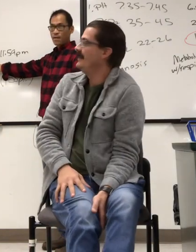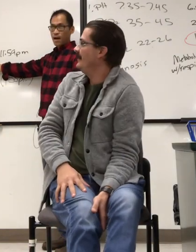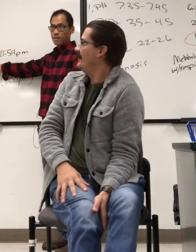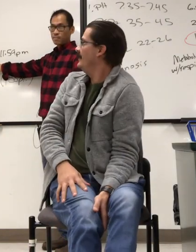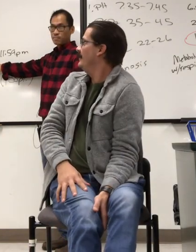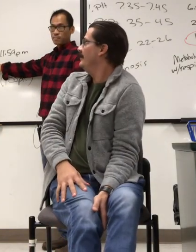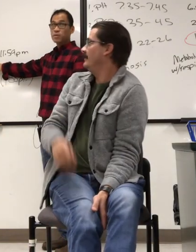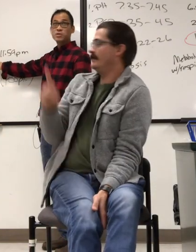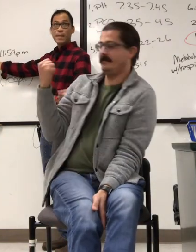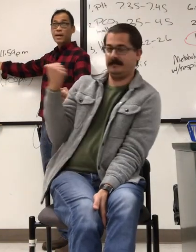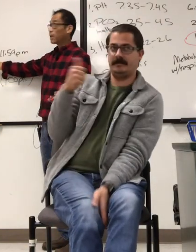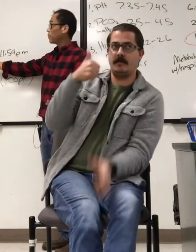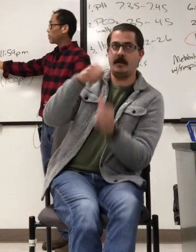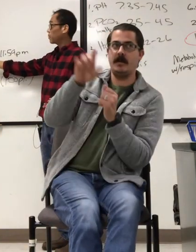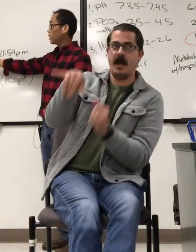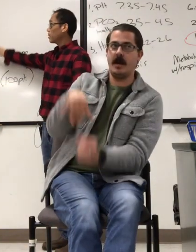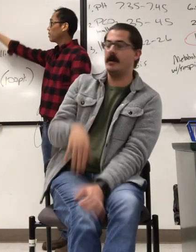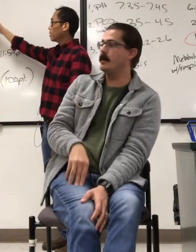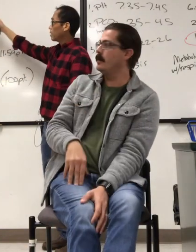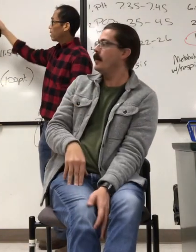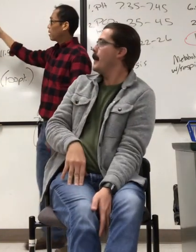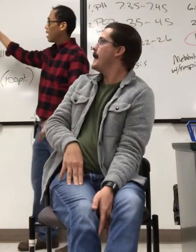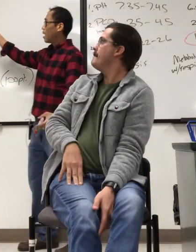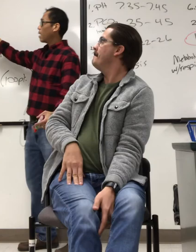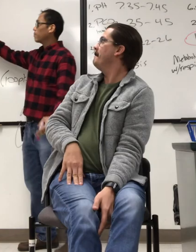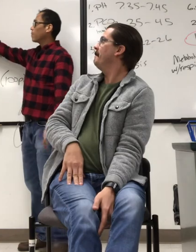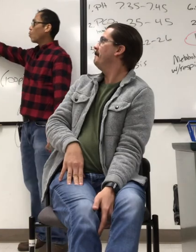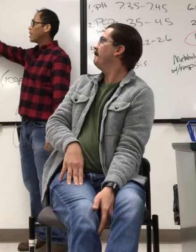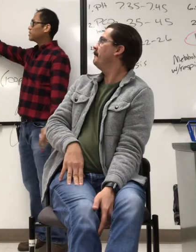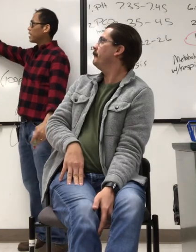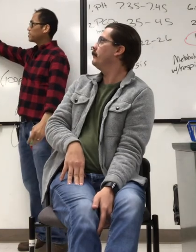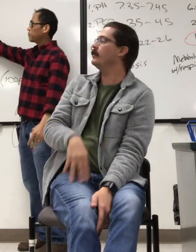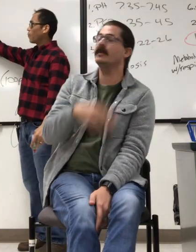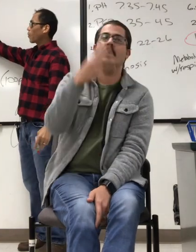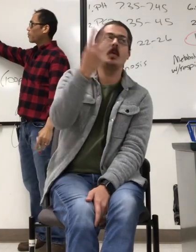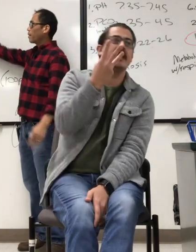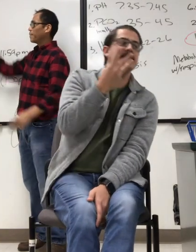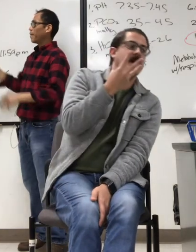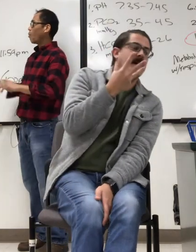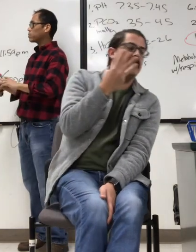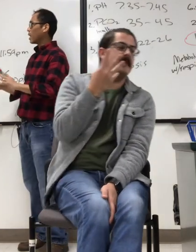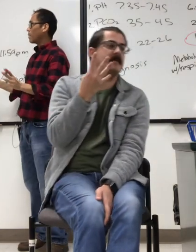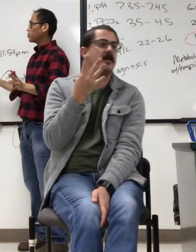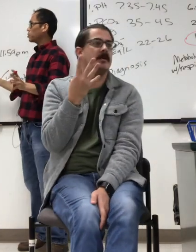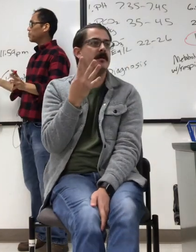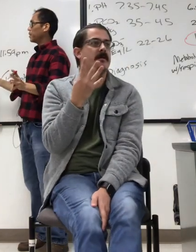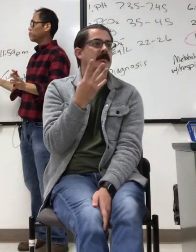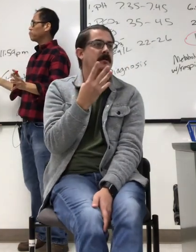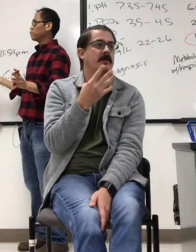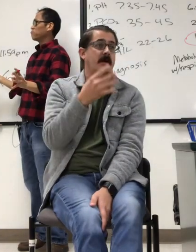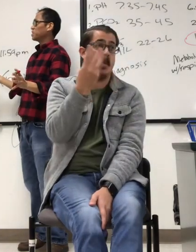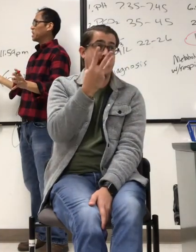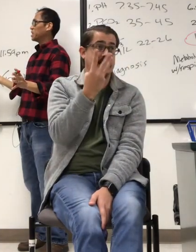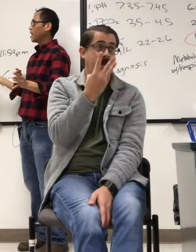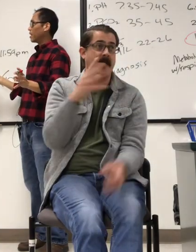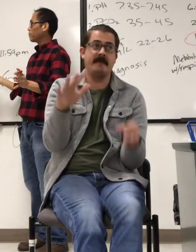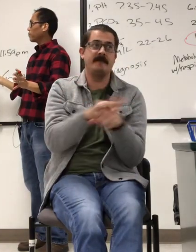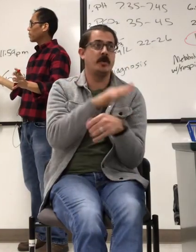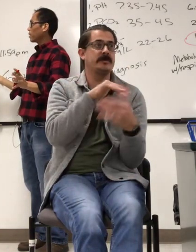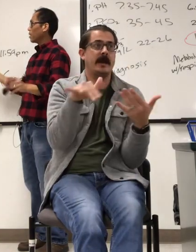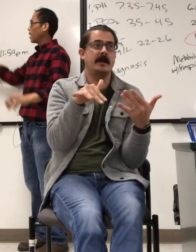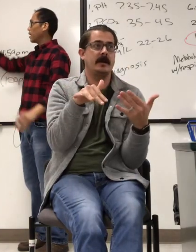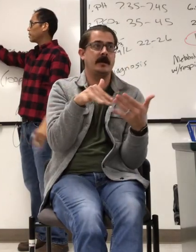Take note of that. But just to back it up a little bit, Wednesday is the 4th. The whole time will just be study